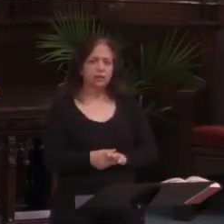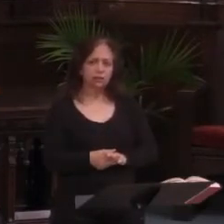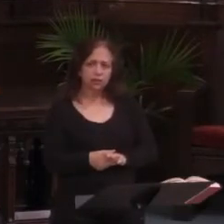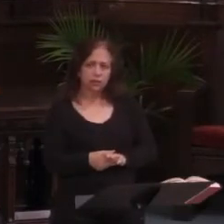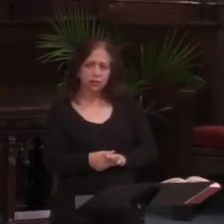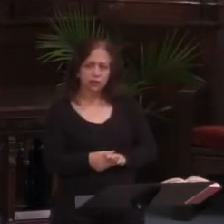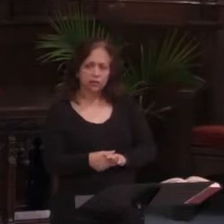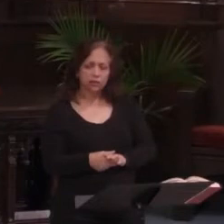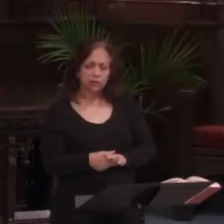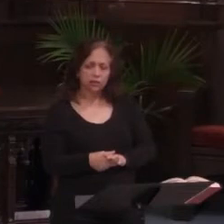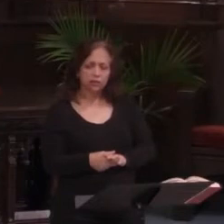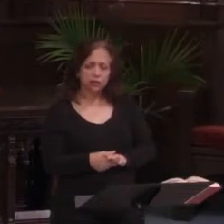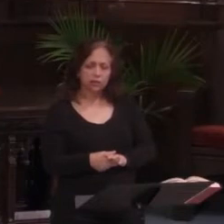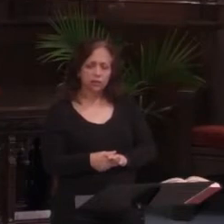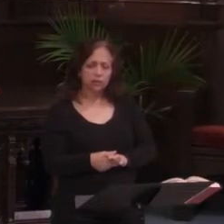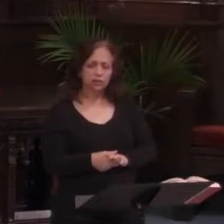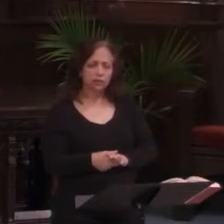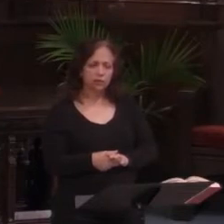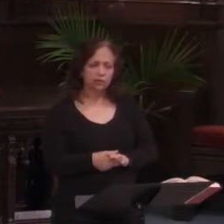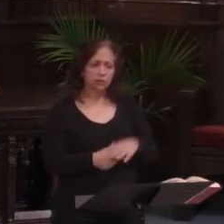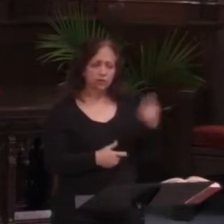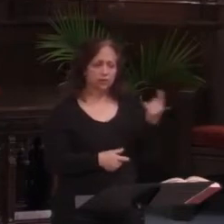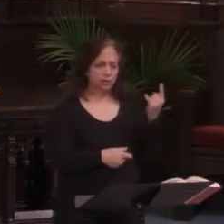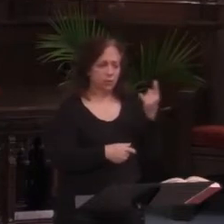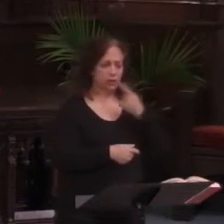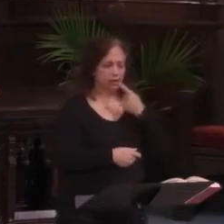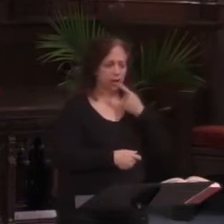Presbyterian pastor Frederick Buechner says this,